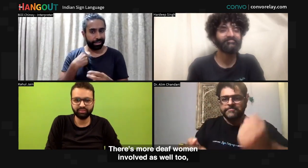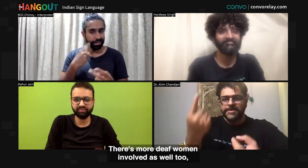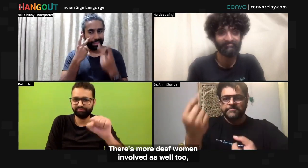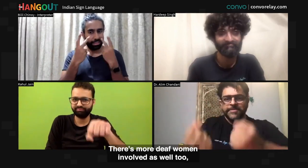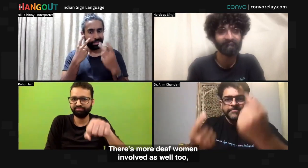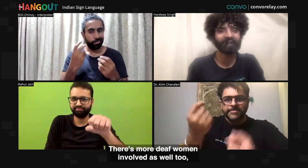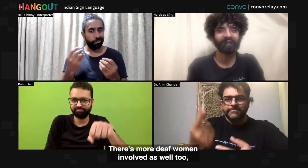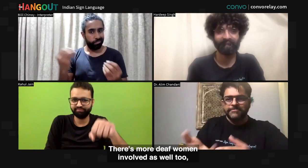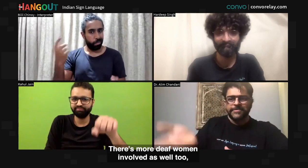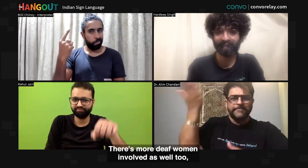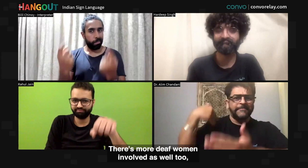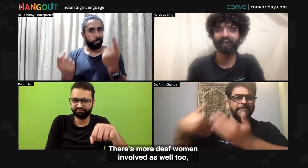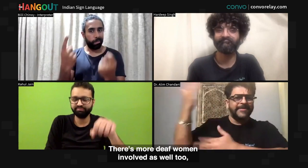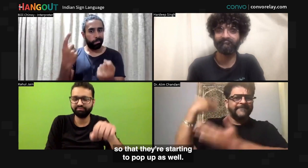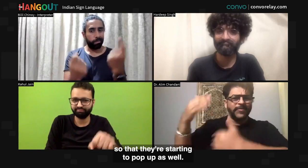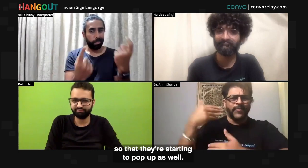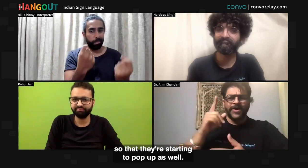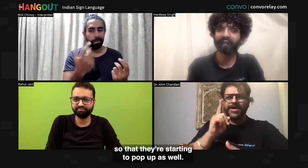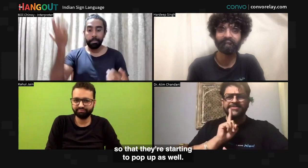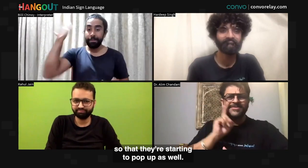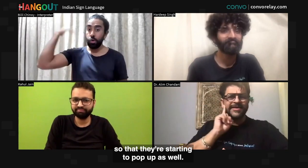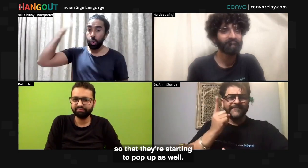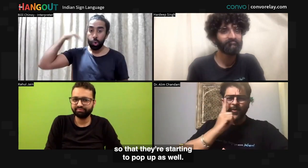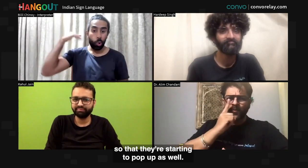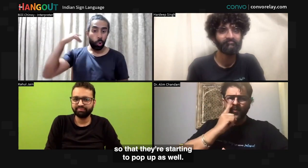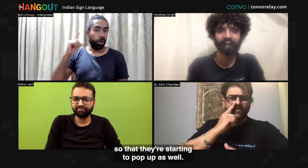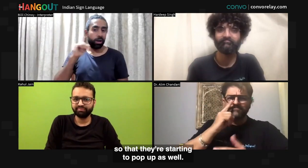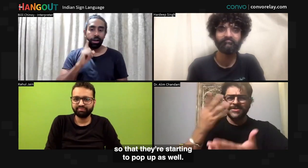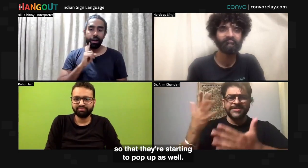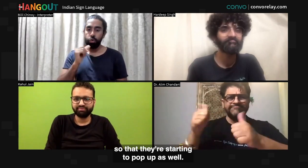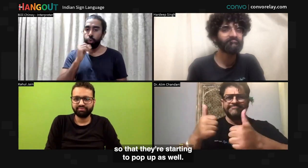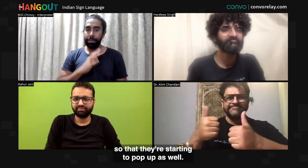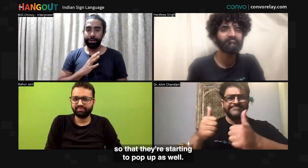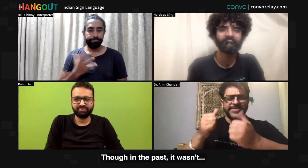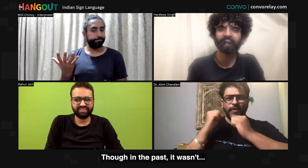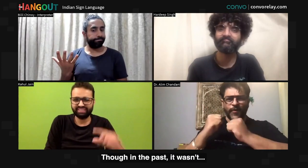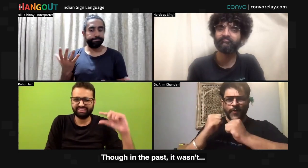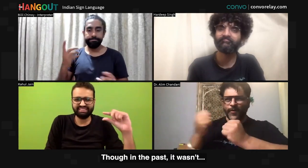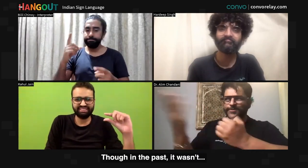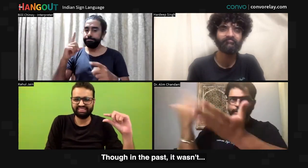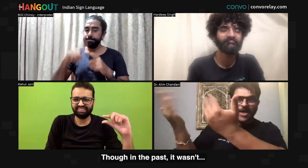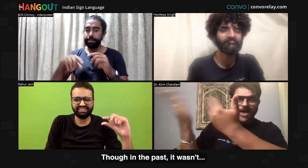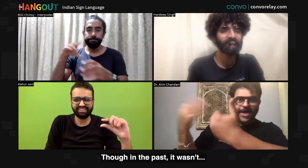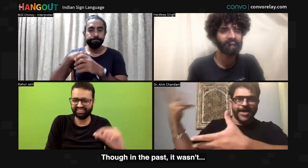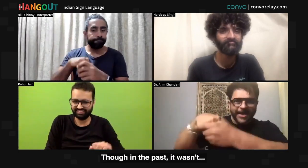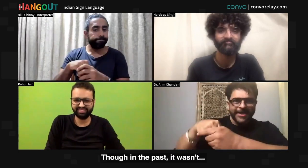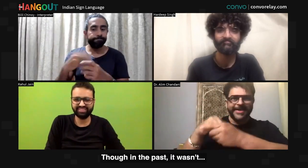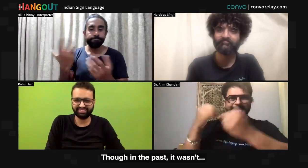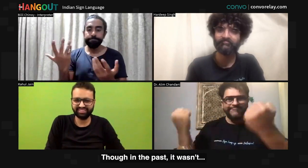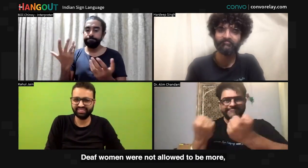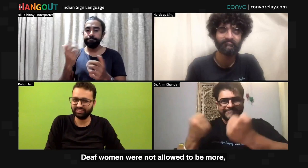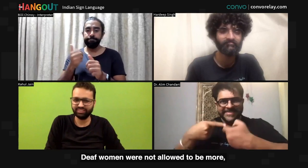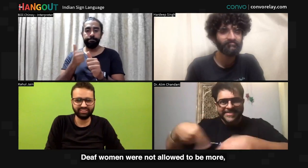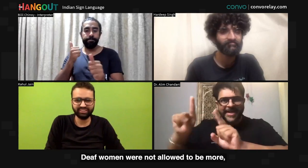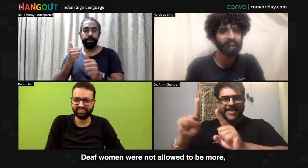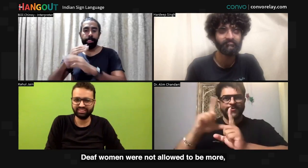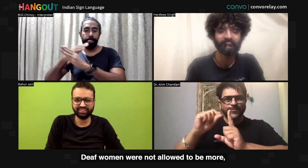deaf women involved as well too. So, um, that they're starting to pop up as well. Uh, though in the past, it wasn't, um, deaf women were not allowed